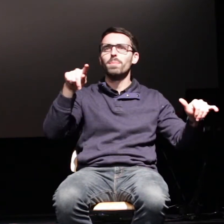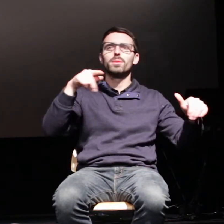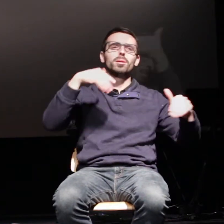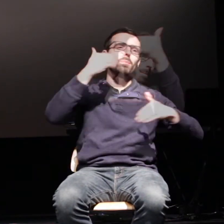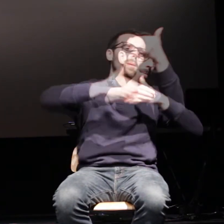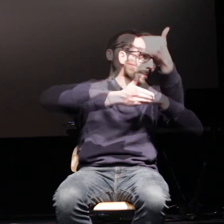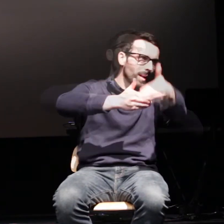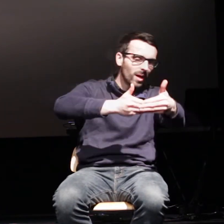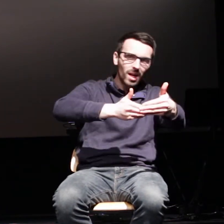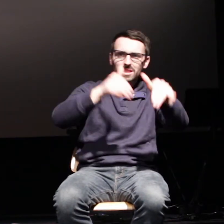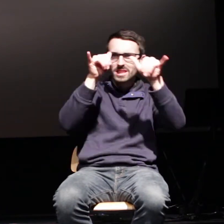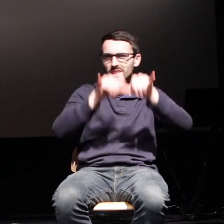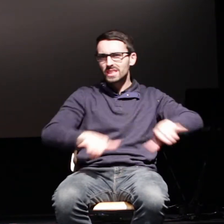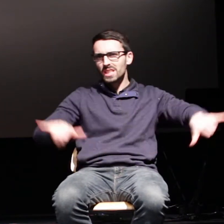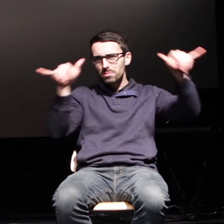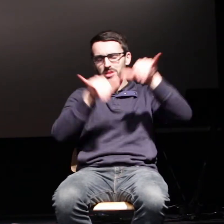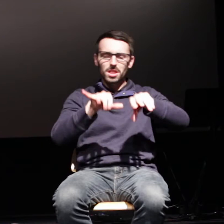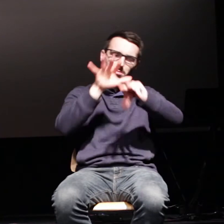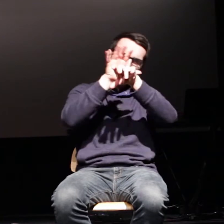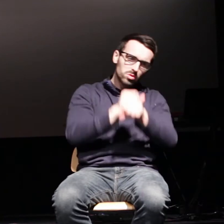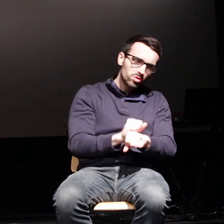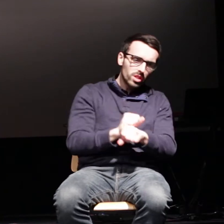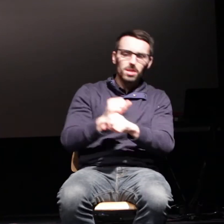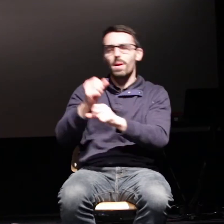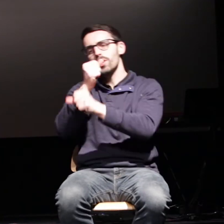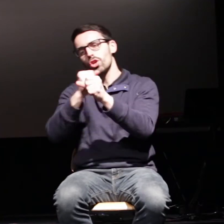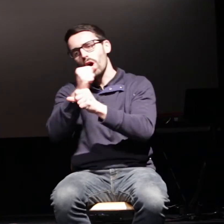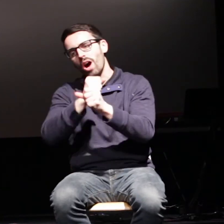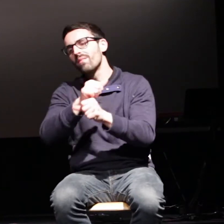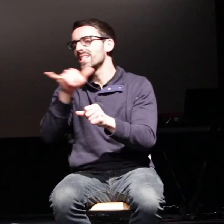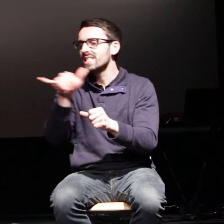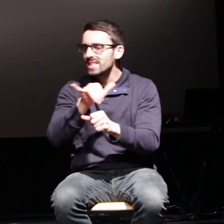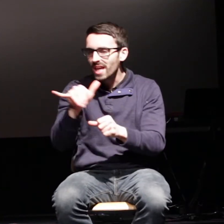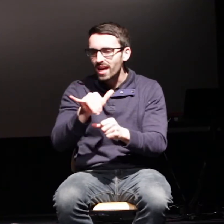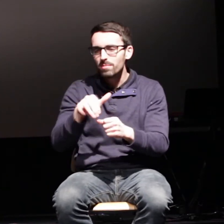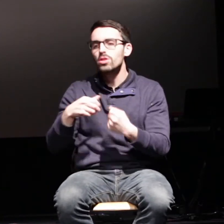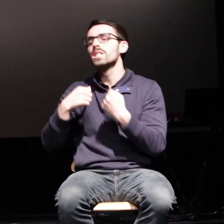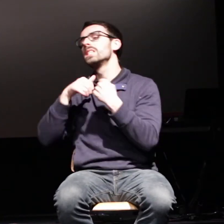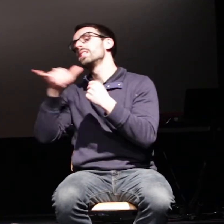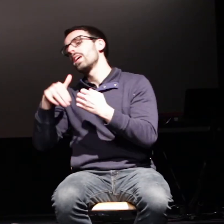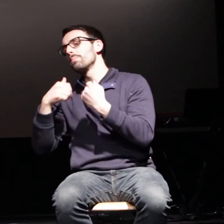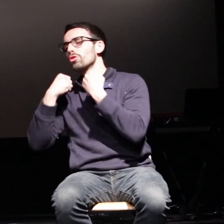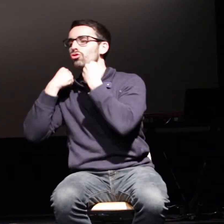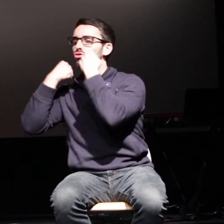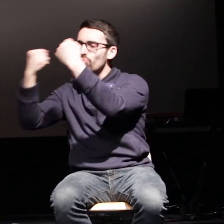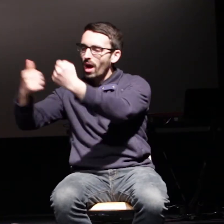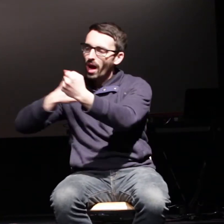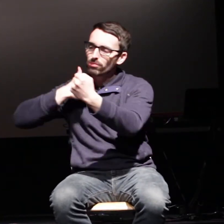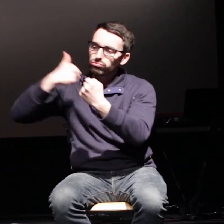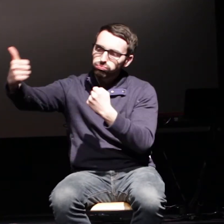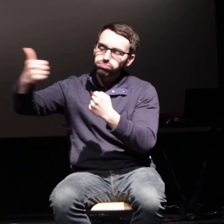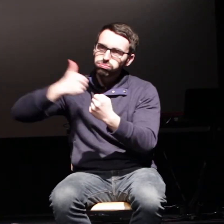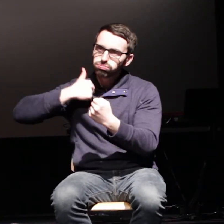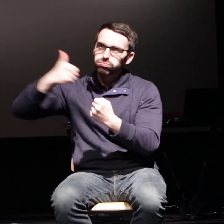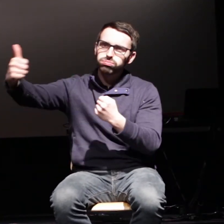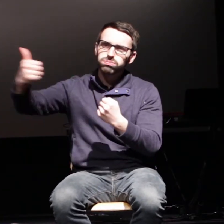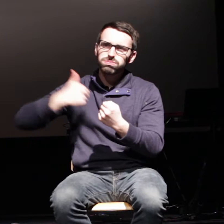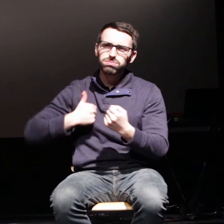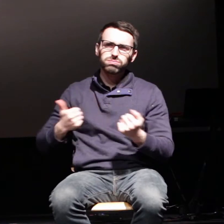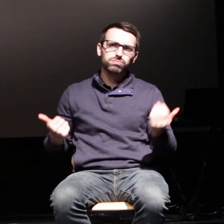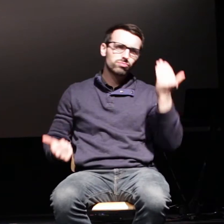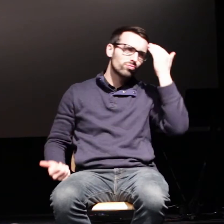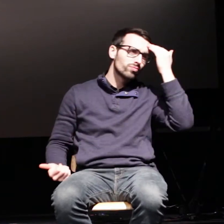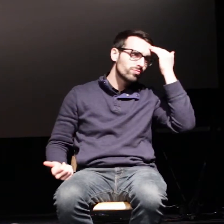that first cup of coffee the exact same way every time. You take the same route to work or to school every single day. And what happens